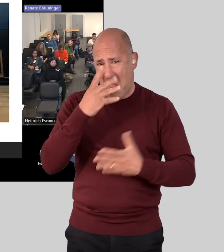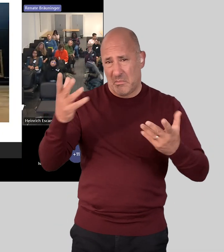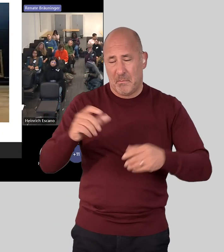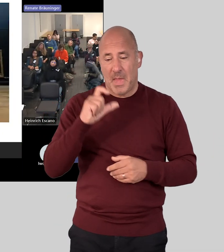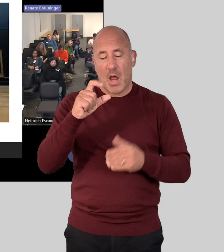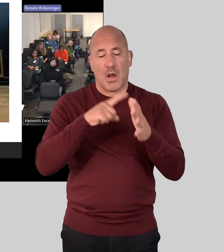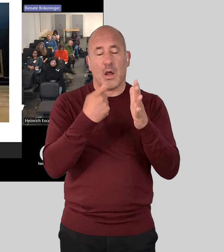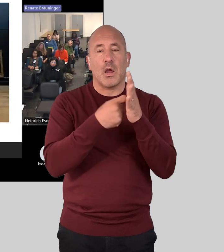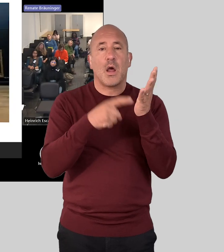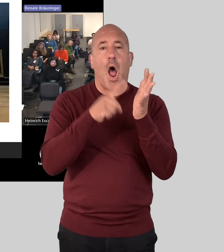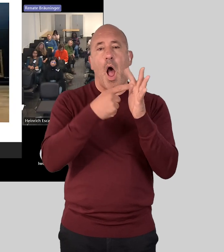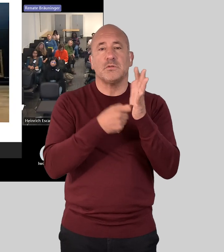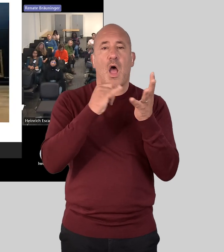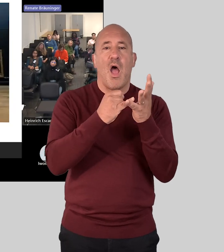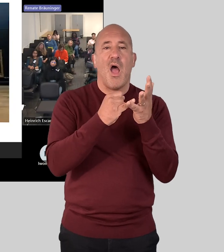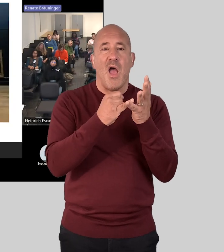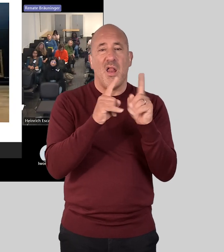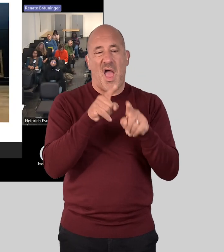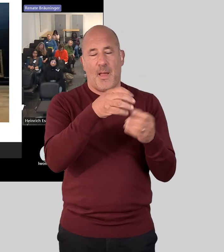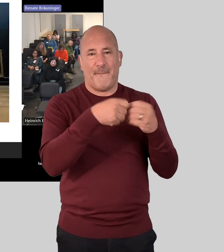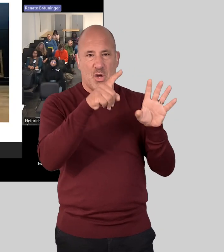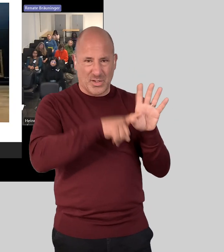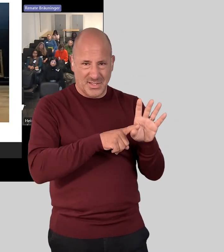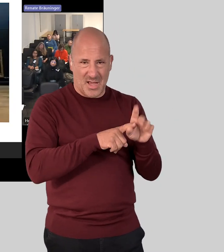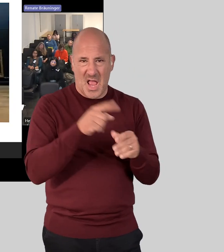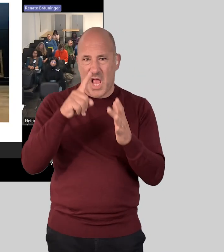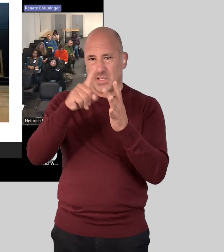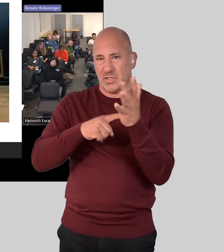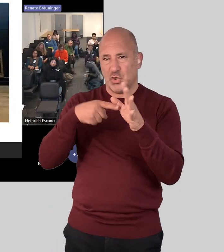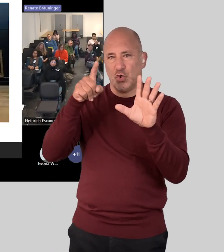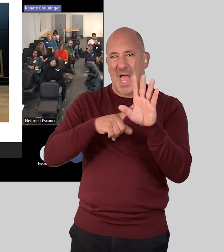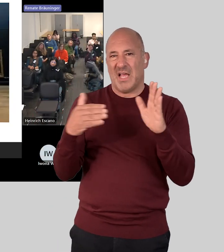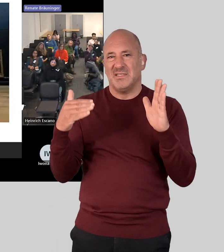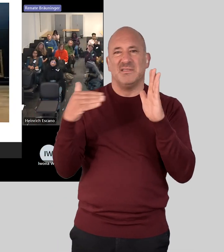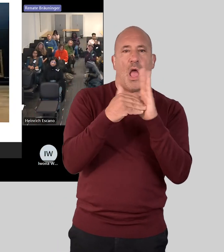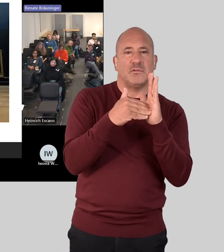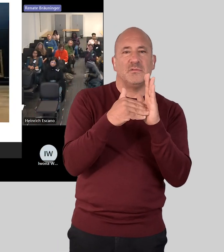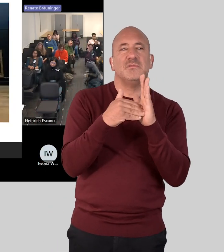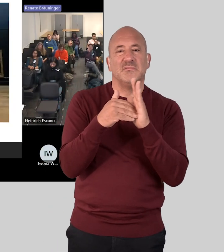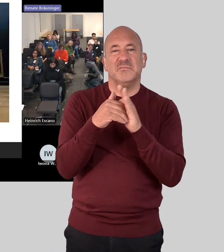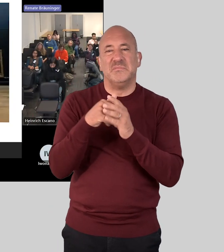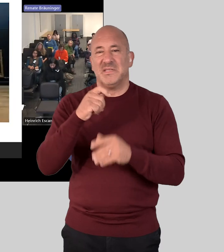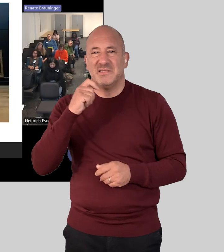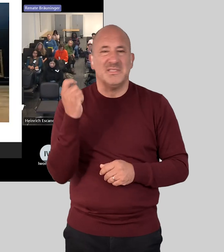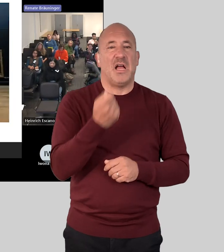he comments on the two pieces in the following way, quote, "We could say that the Carters," referring